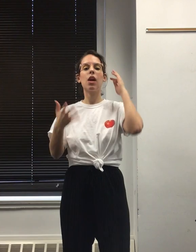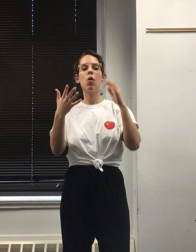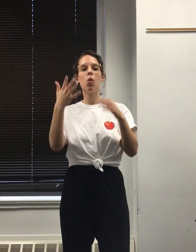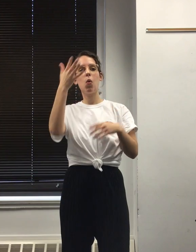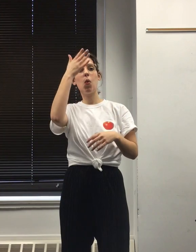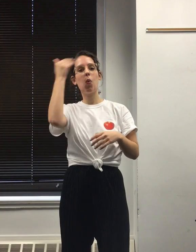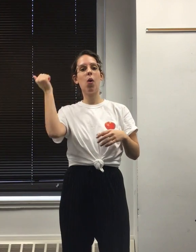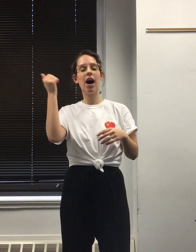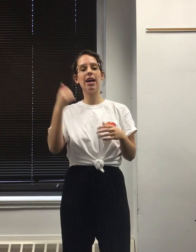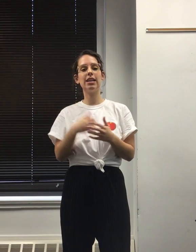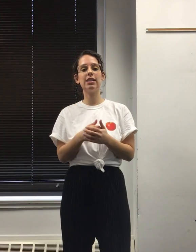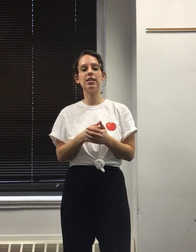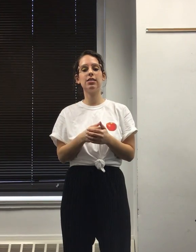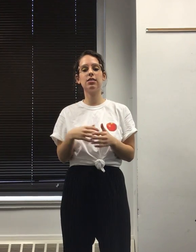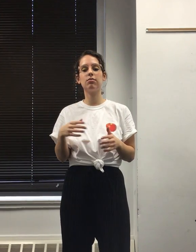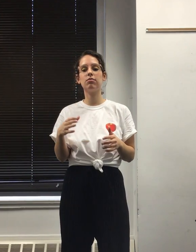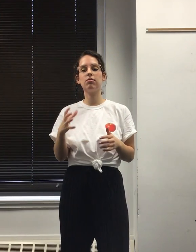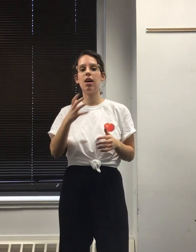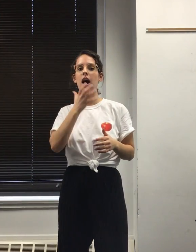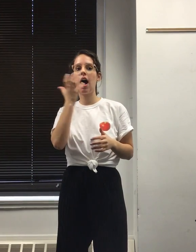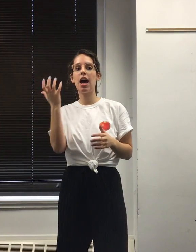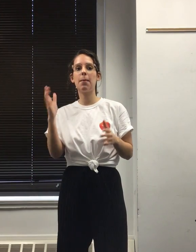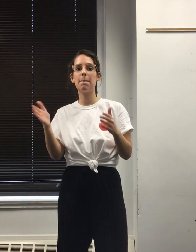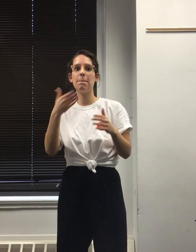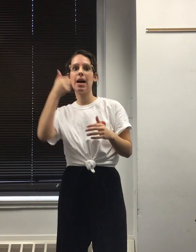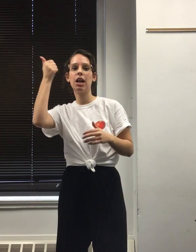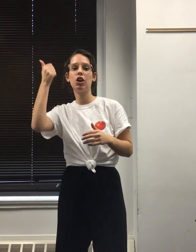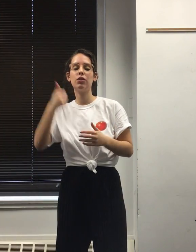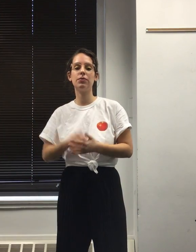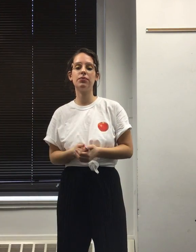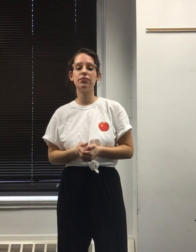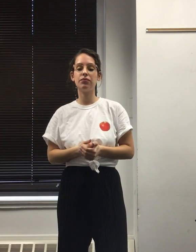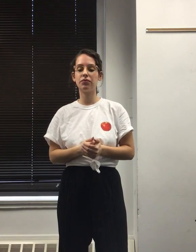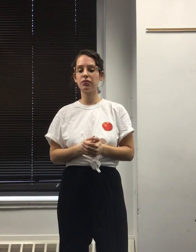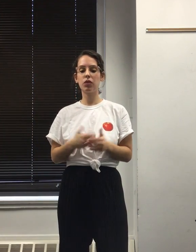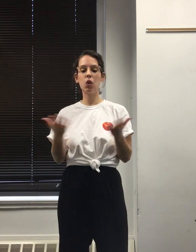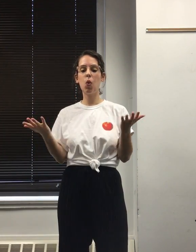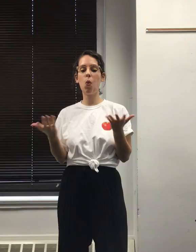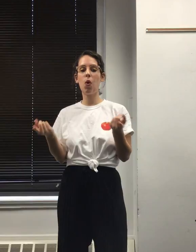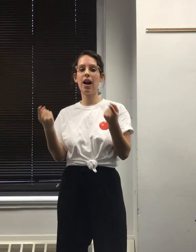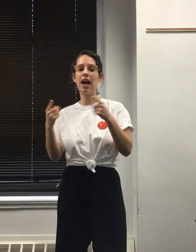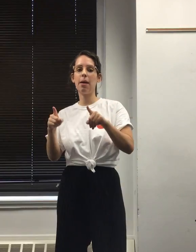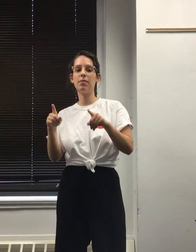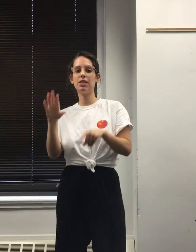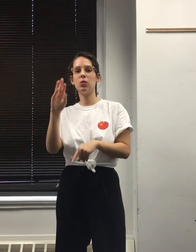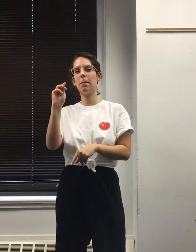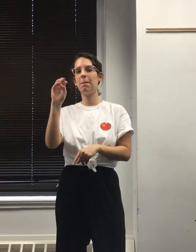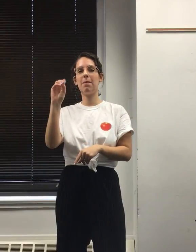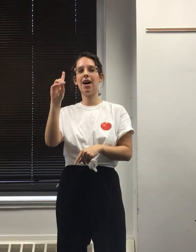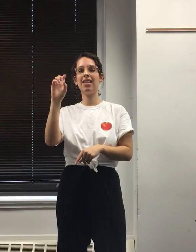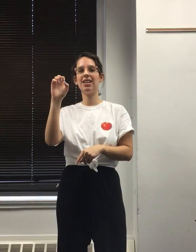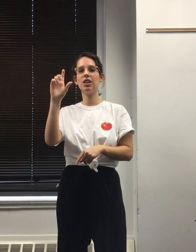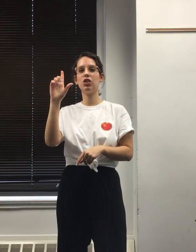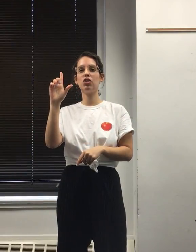What's happening to those water molecules in hot water versus cold water? Has to do with speed. What? They move